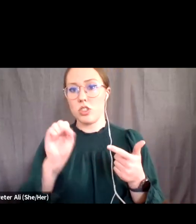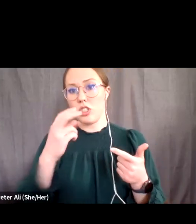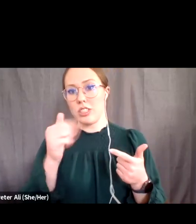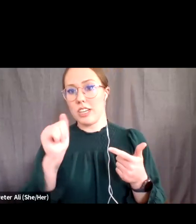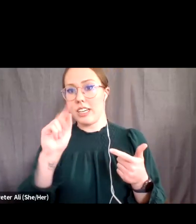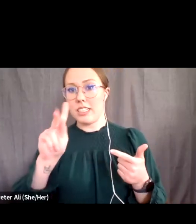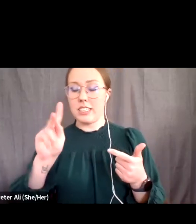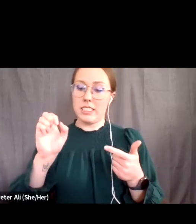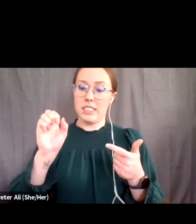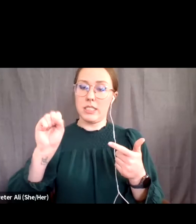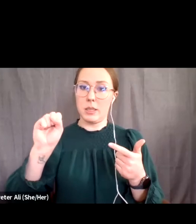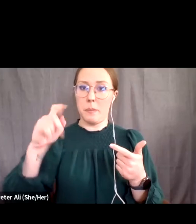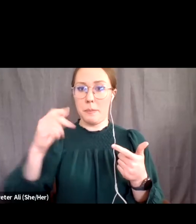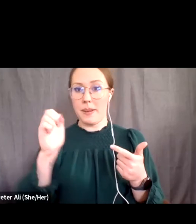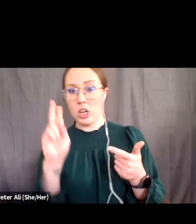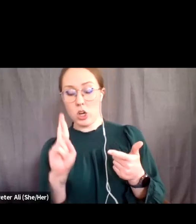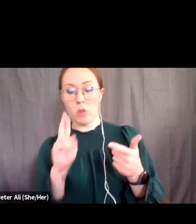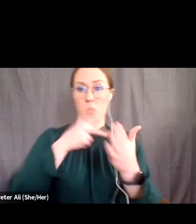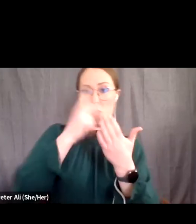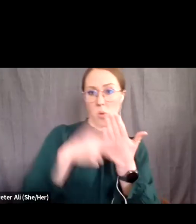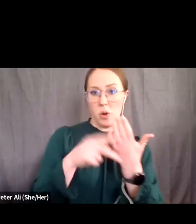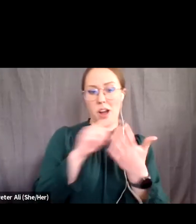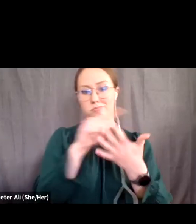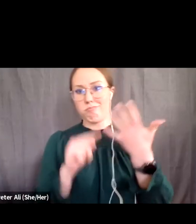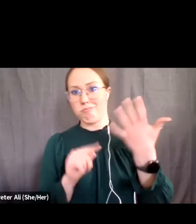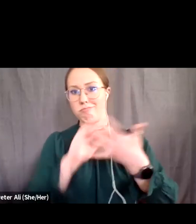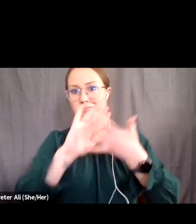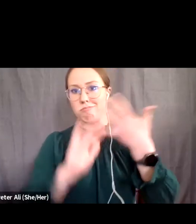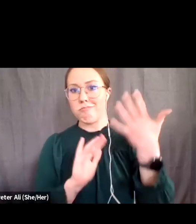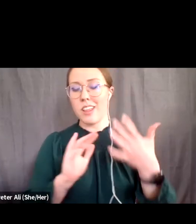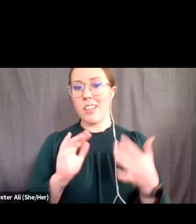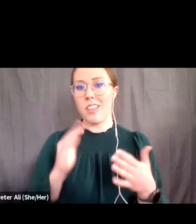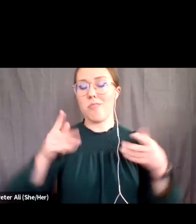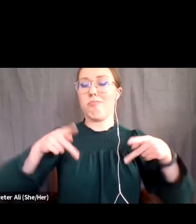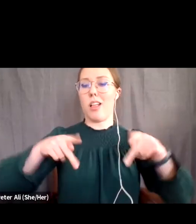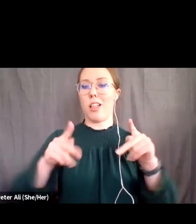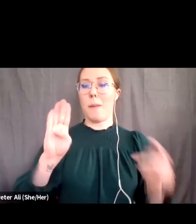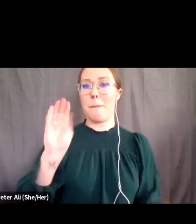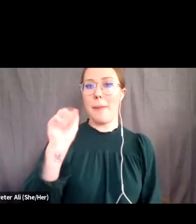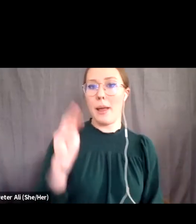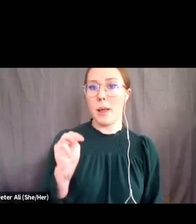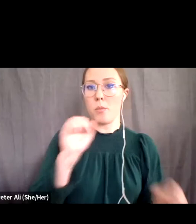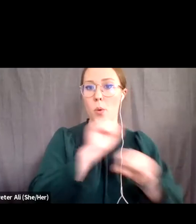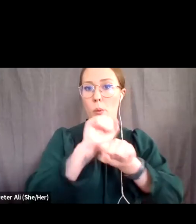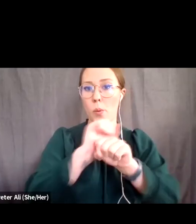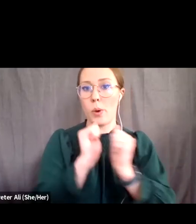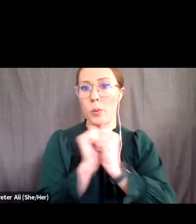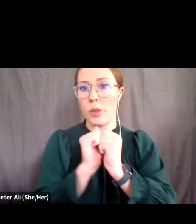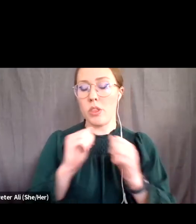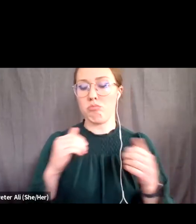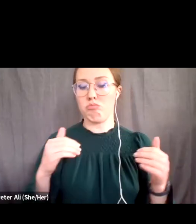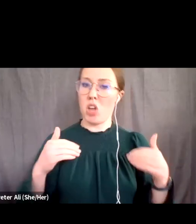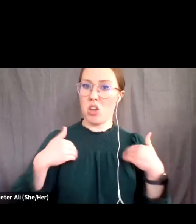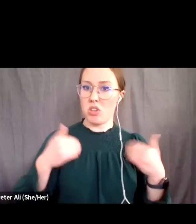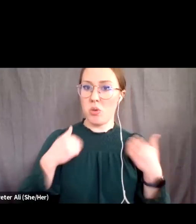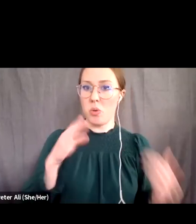and managed new theater and visual arts programming that allowed BAM to work with youth courts, which refer to courts that involve young